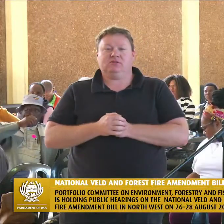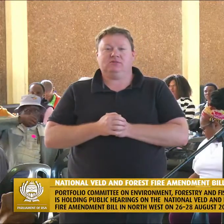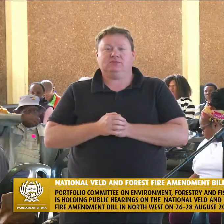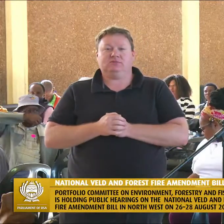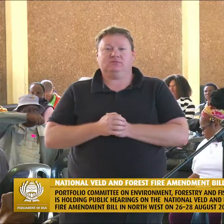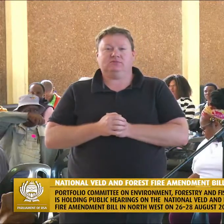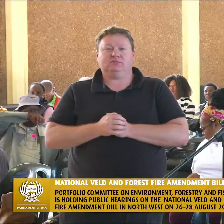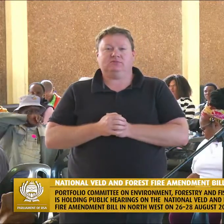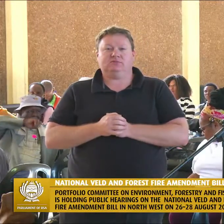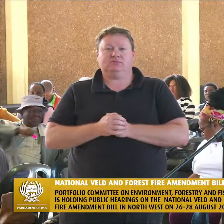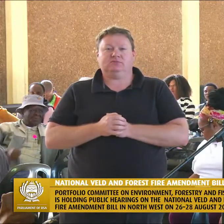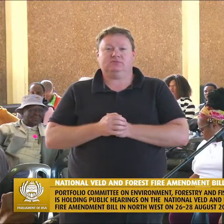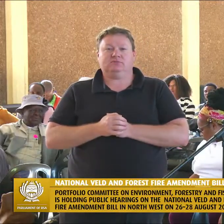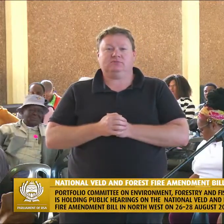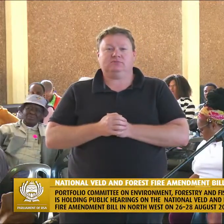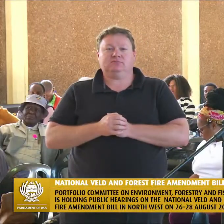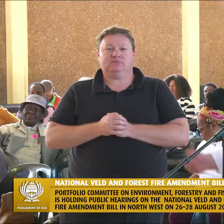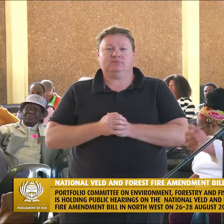this is